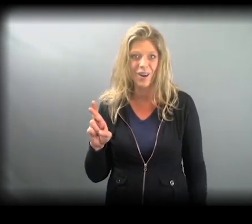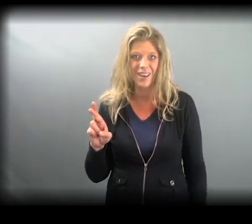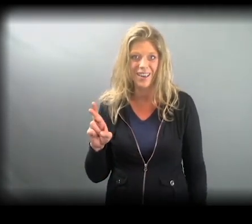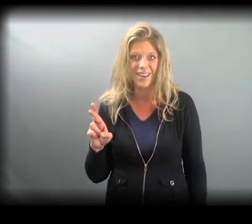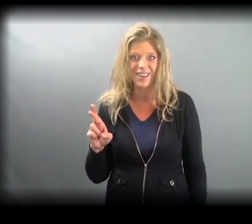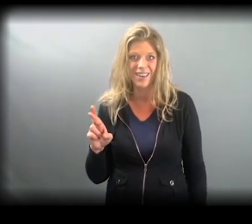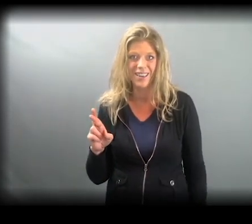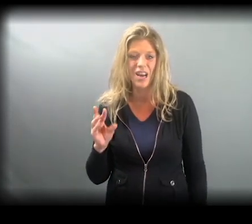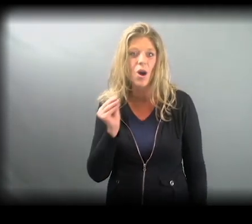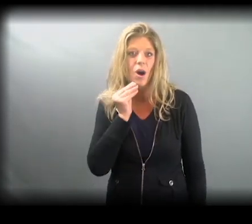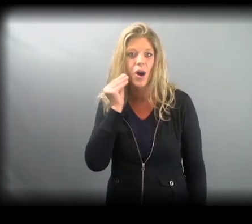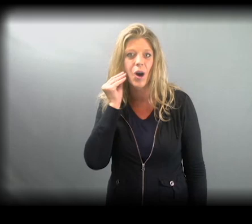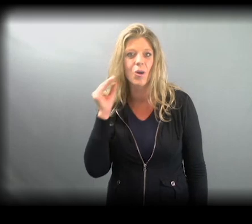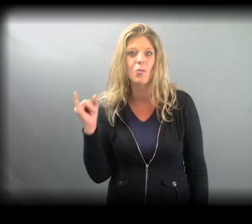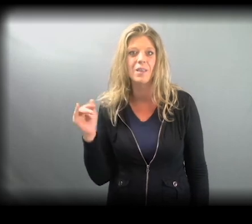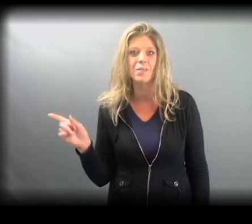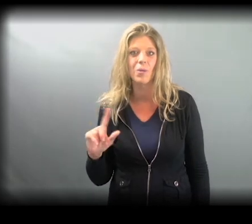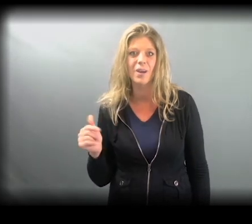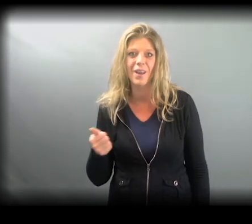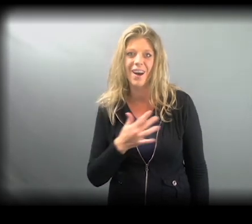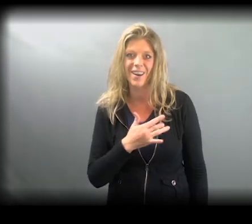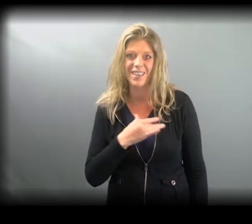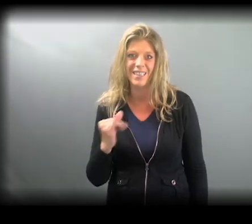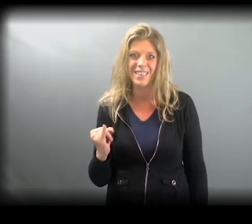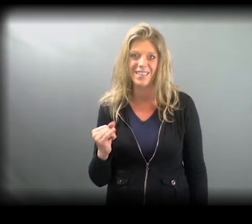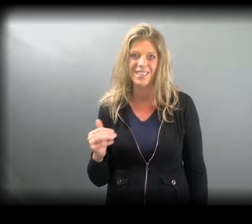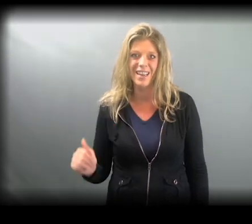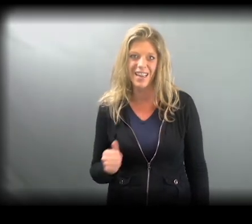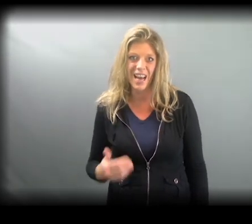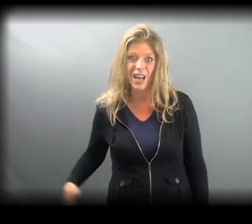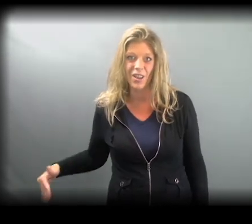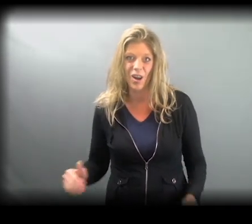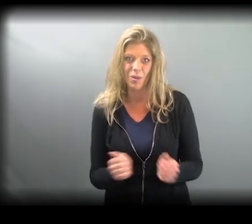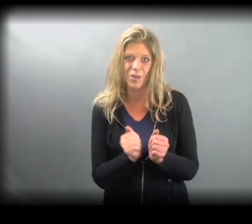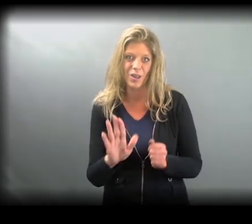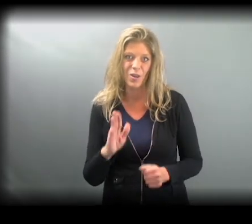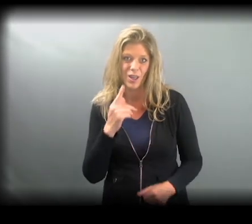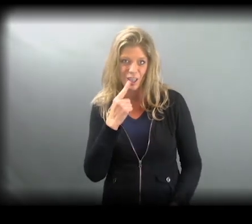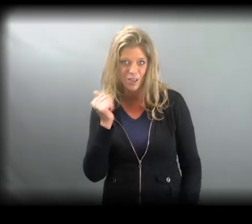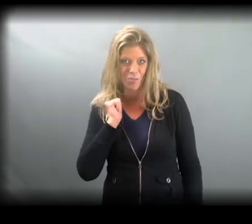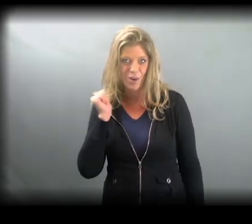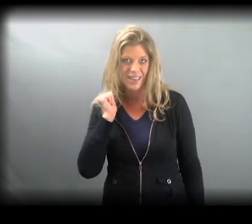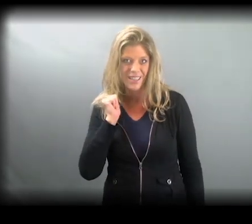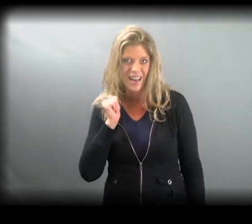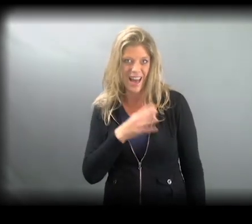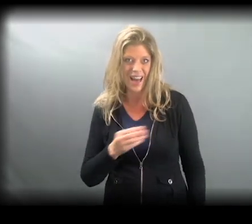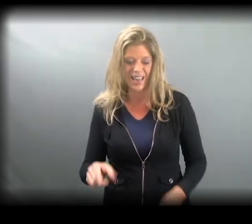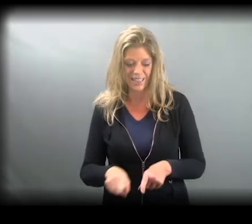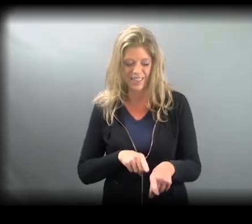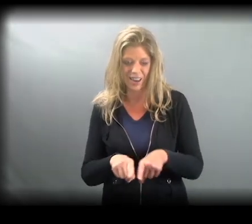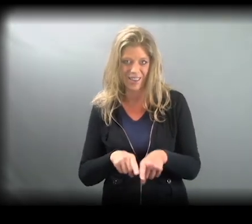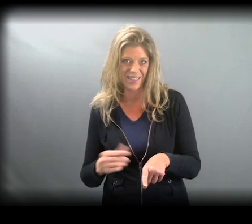Or, home is where the heart is, along with your toothbrush and socks.